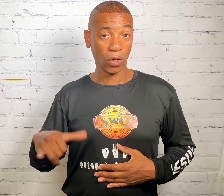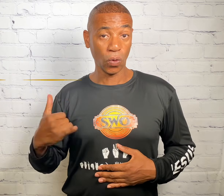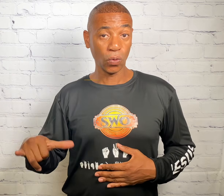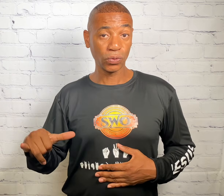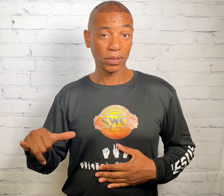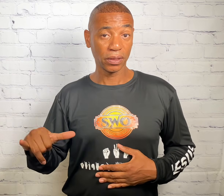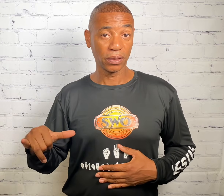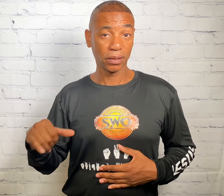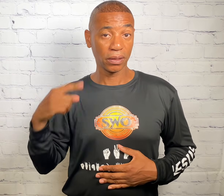gold,